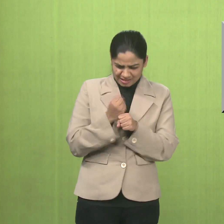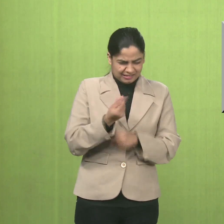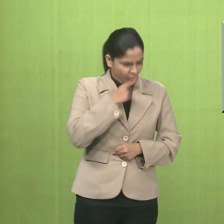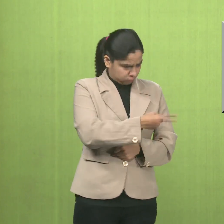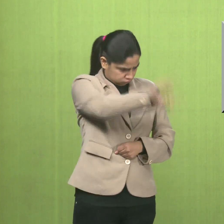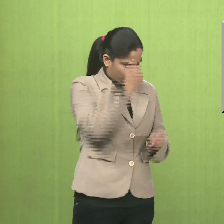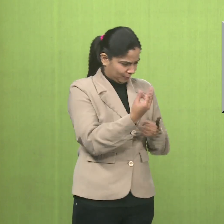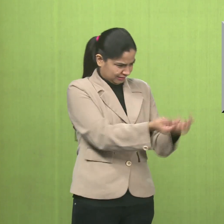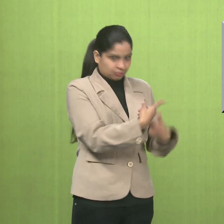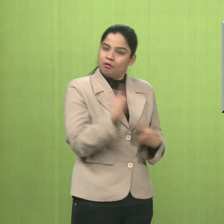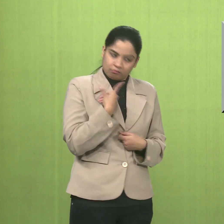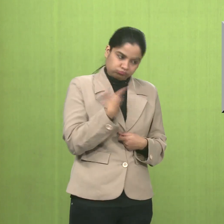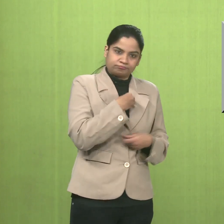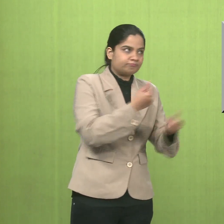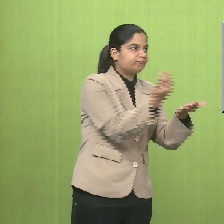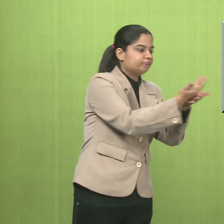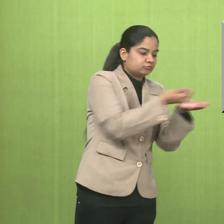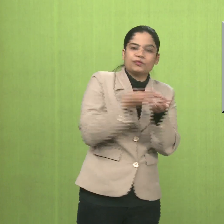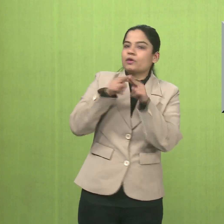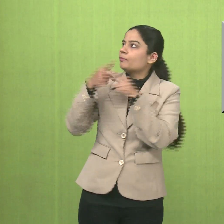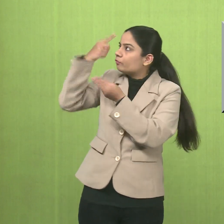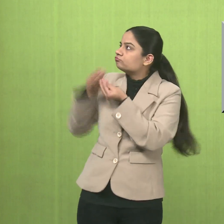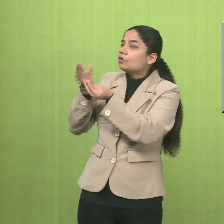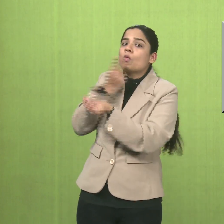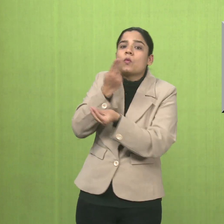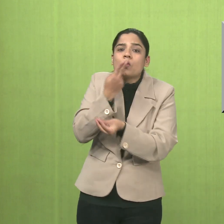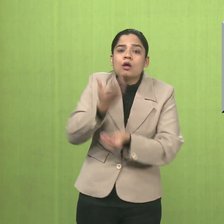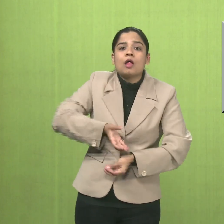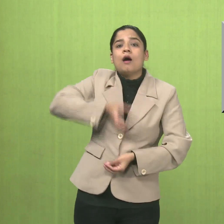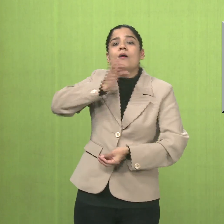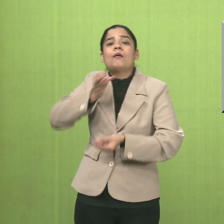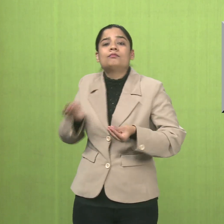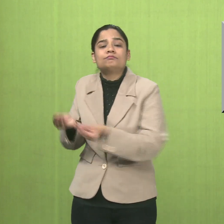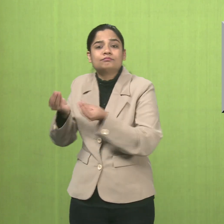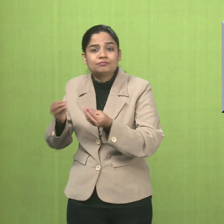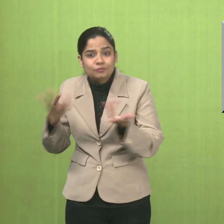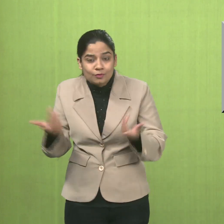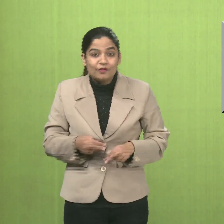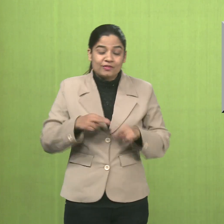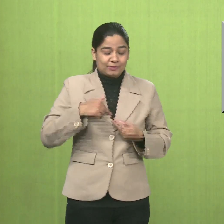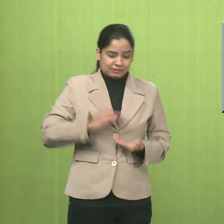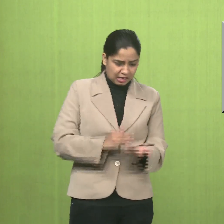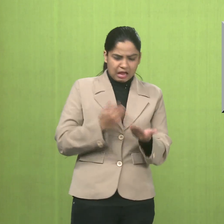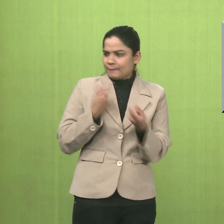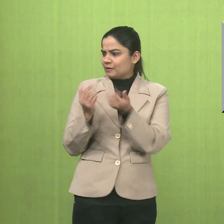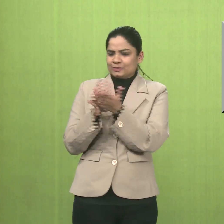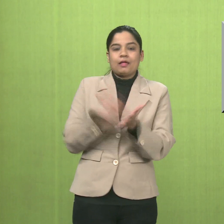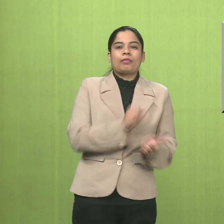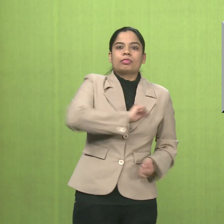to survive. Sometimes ignorance of parents, they have to feed their families also sometimes,